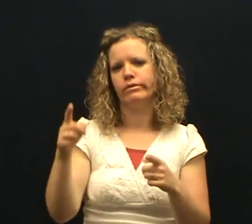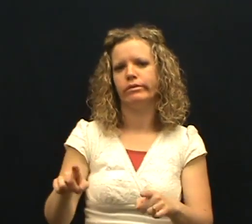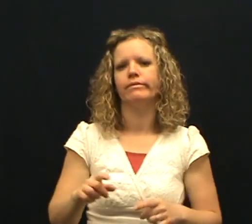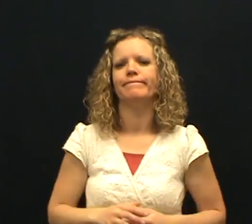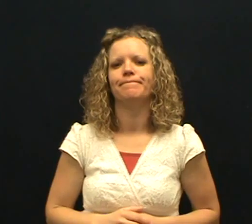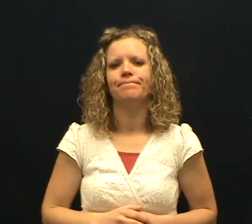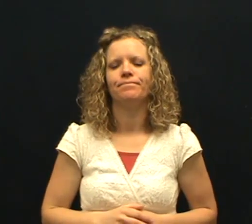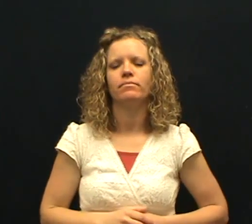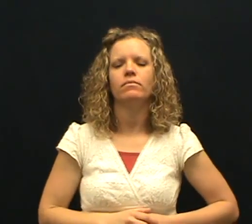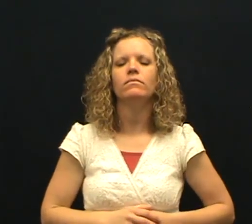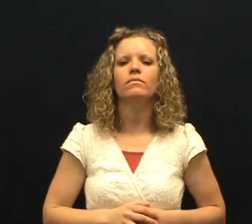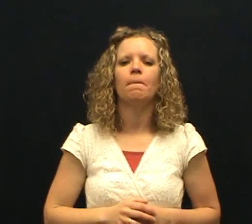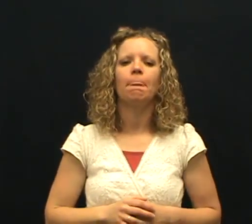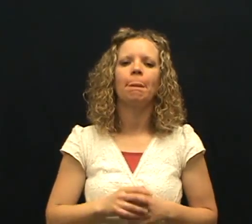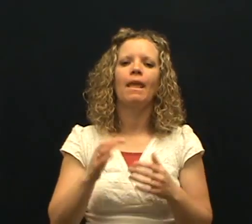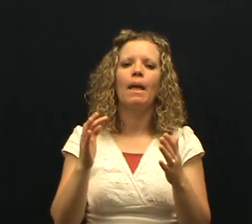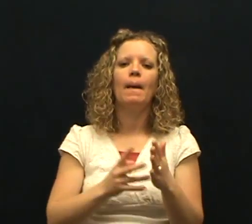Now, a periodic inventory system